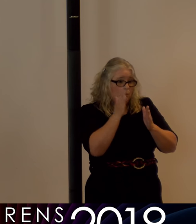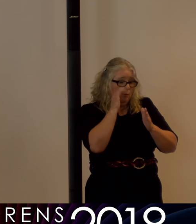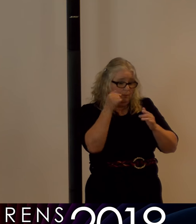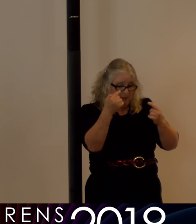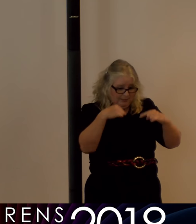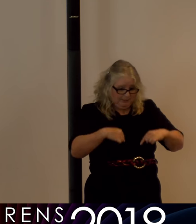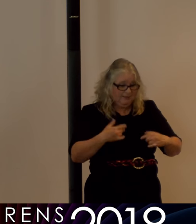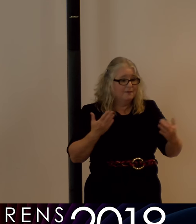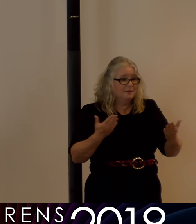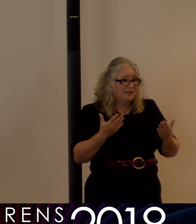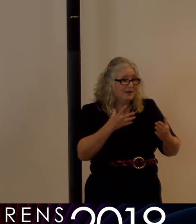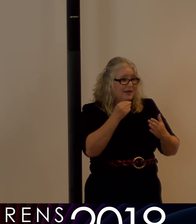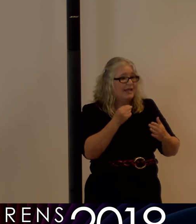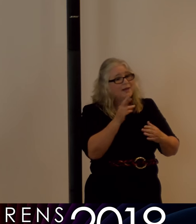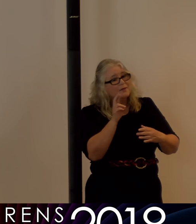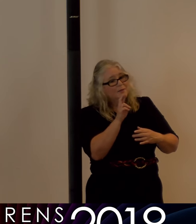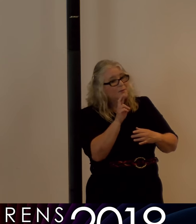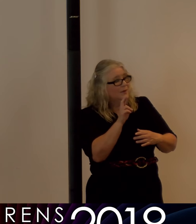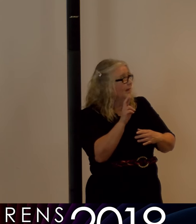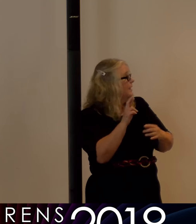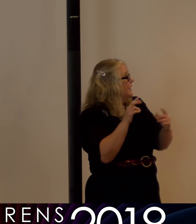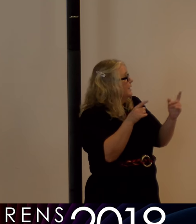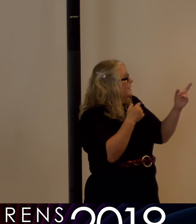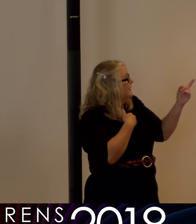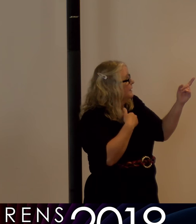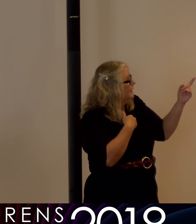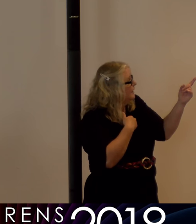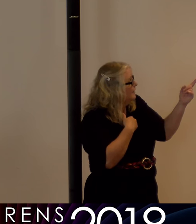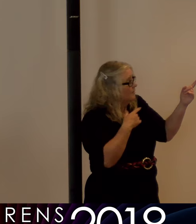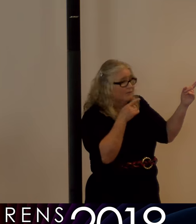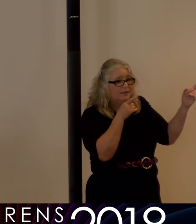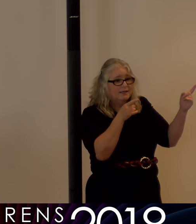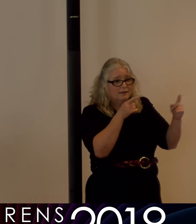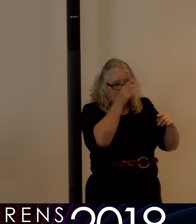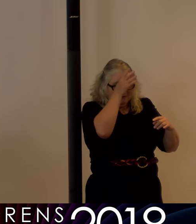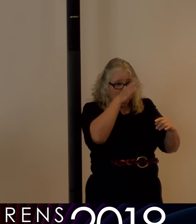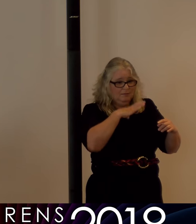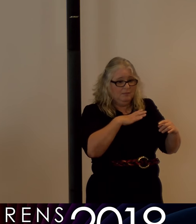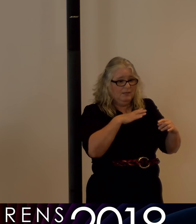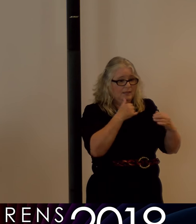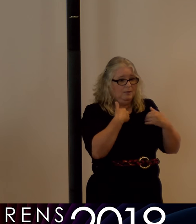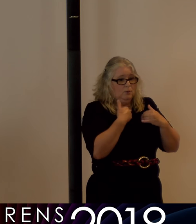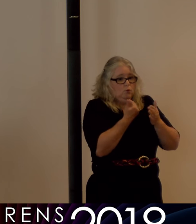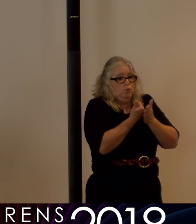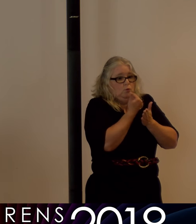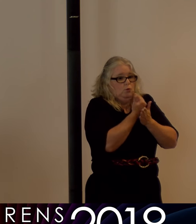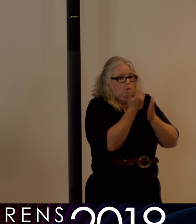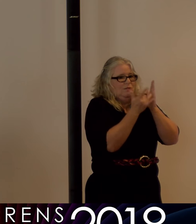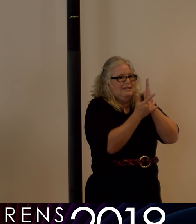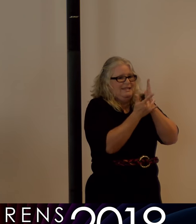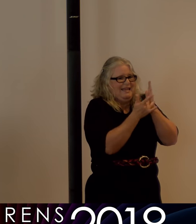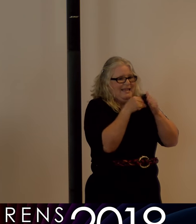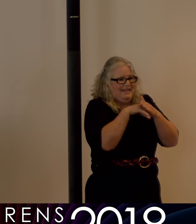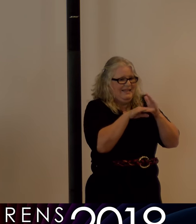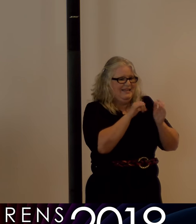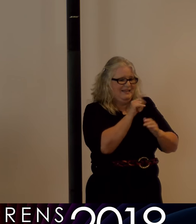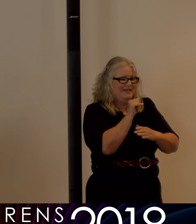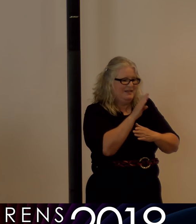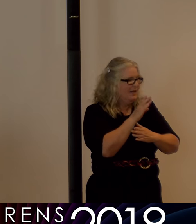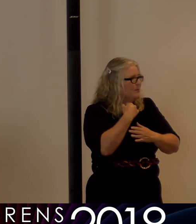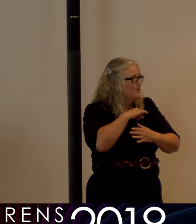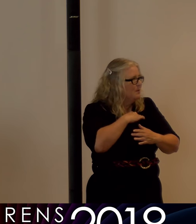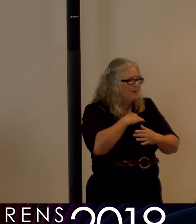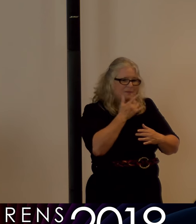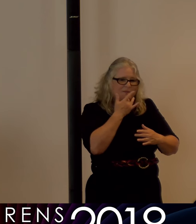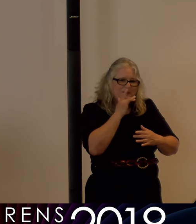right. And then on the far right is Vinod Balenbron, who's an undergrad. Actually, he's a new technician in the lab. Sorry. And we've been fortunate